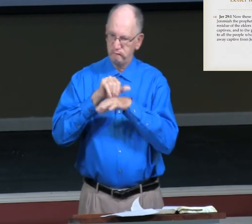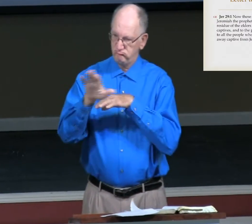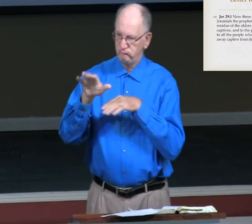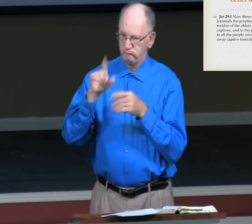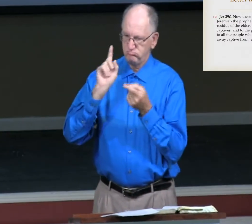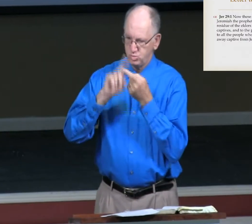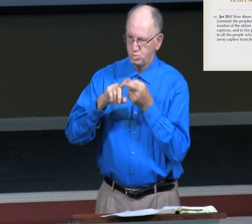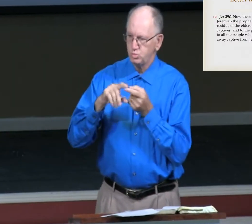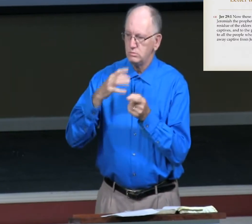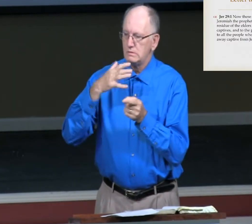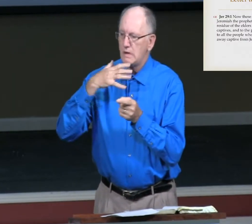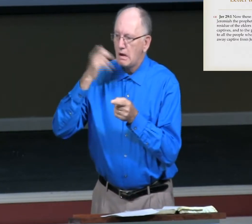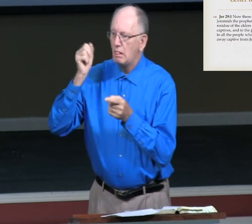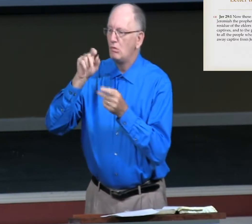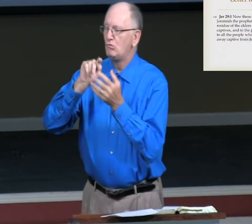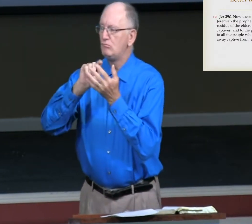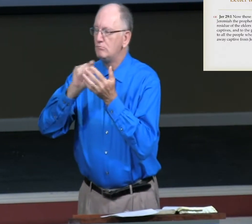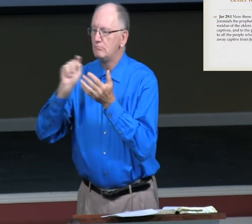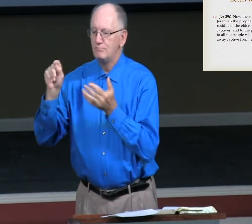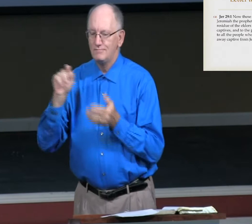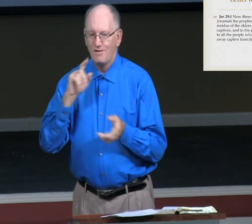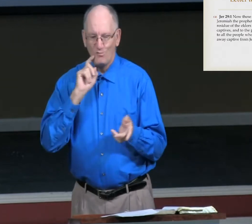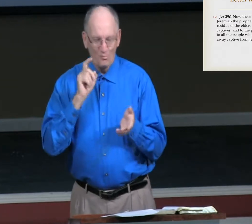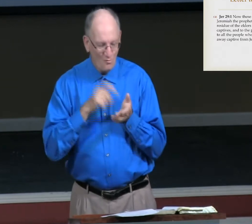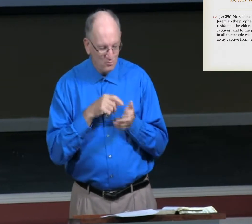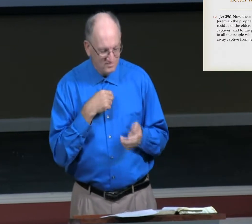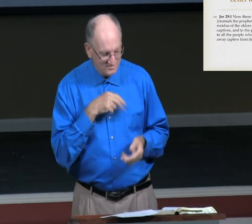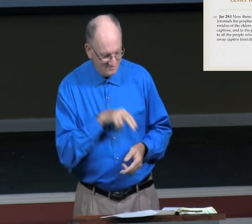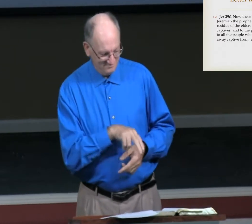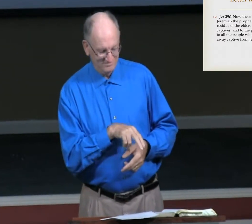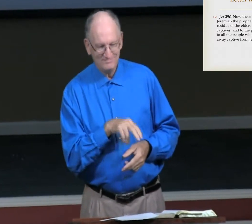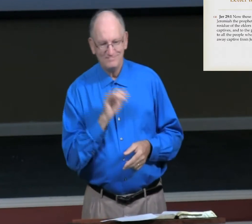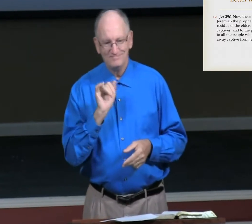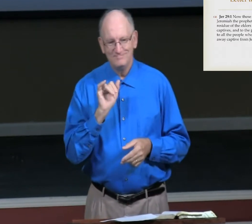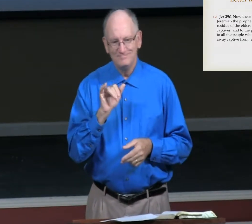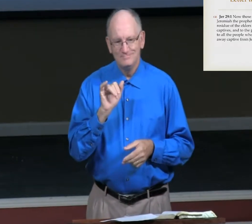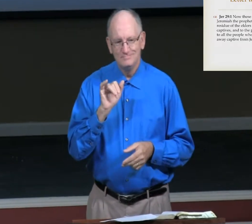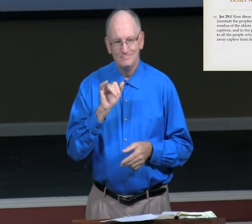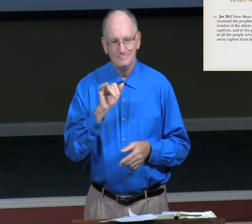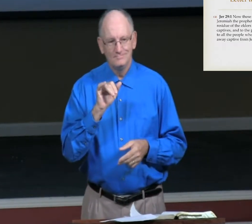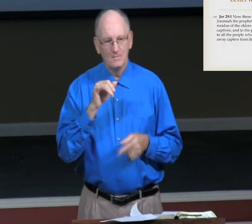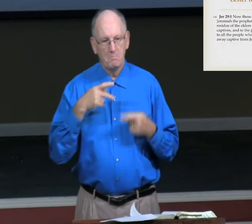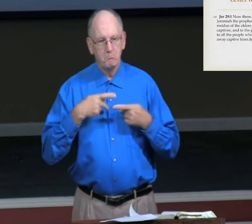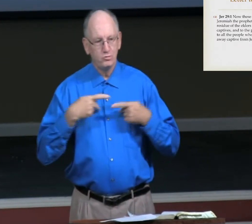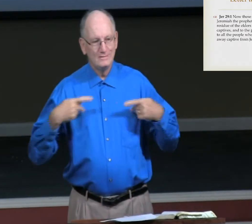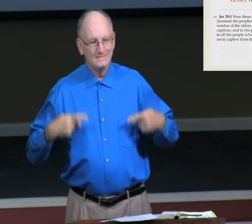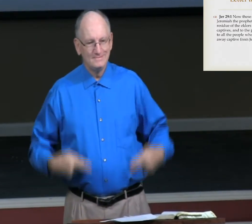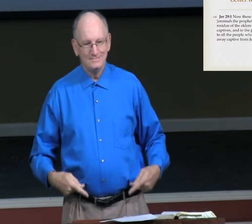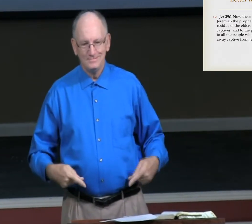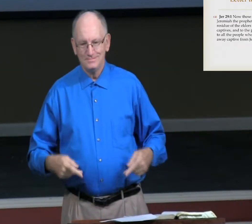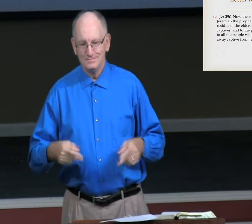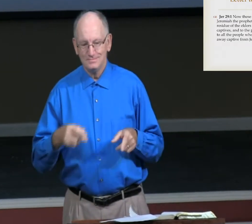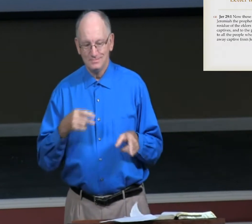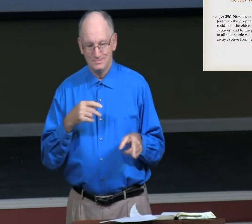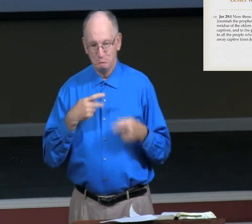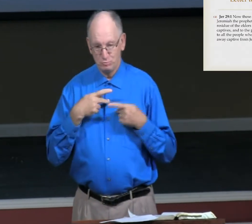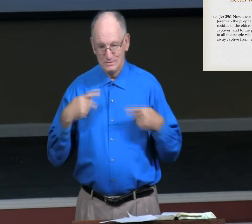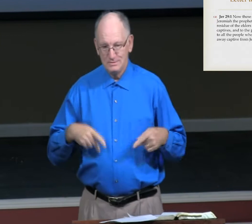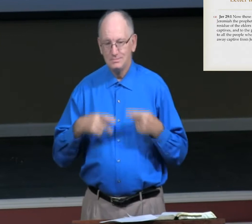Now this letter was sent to the elders and different people, and as I was reading this, I noticed something.